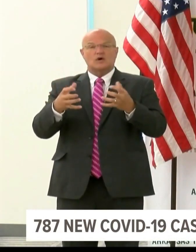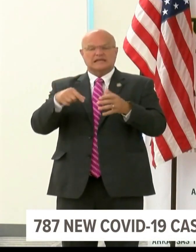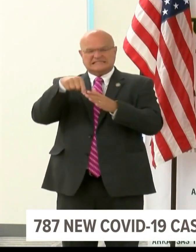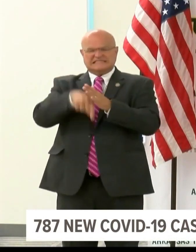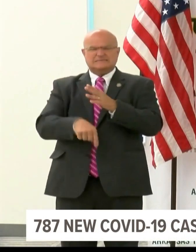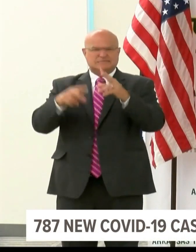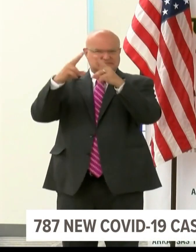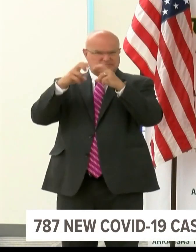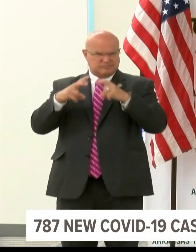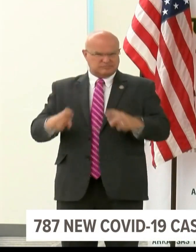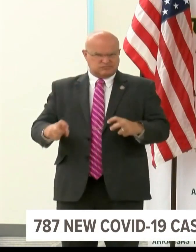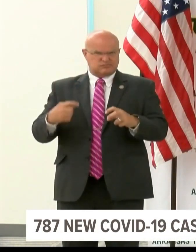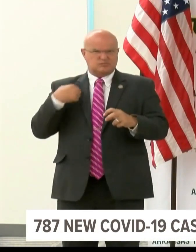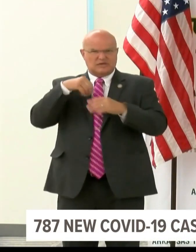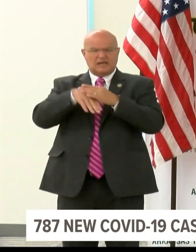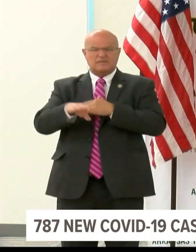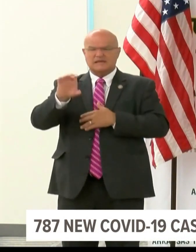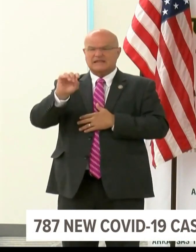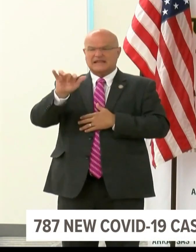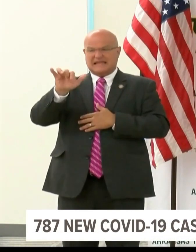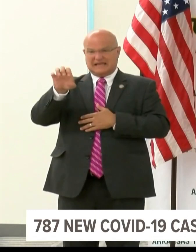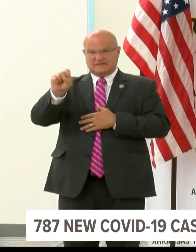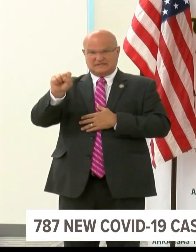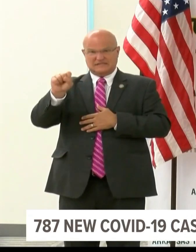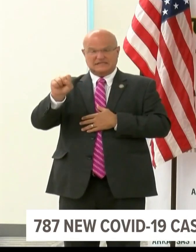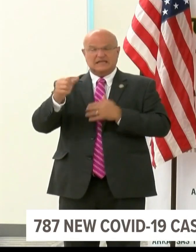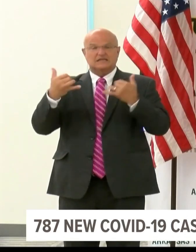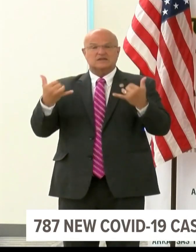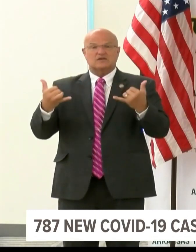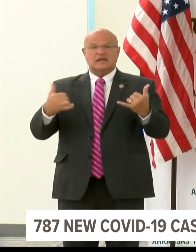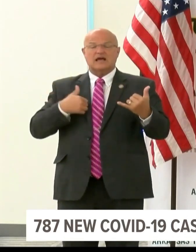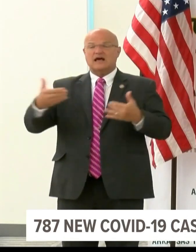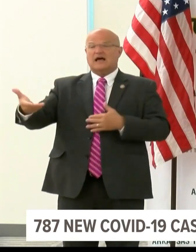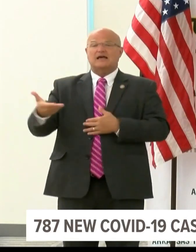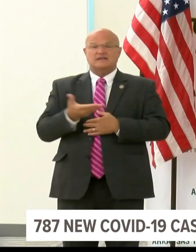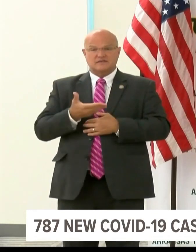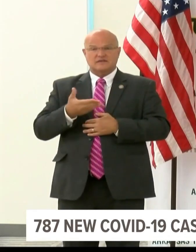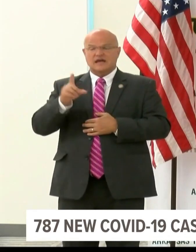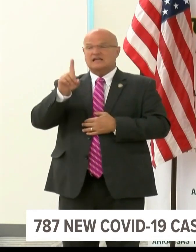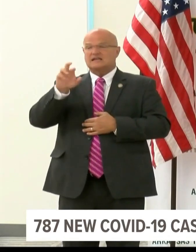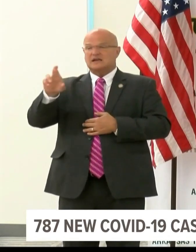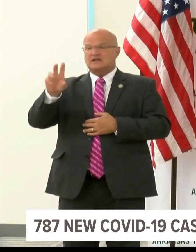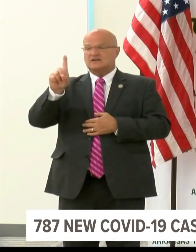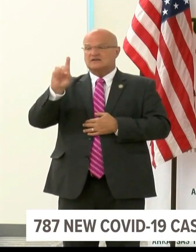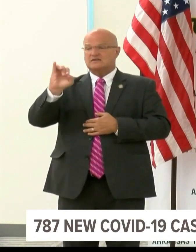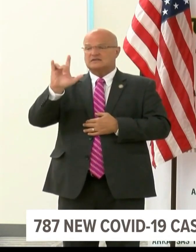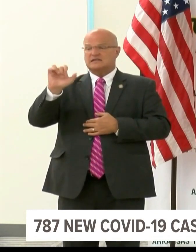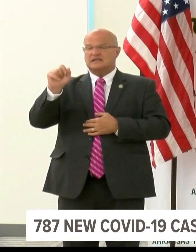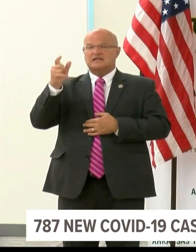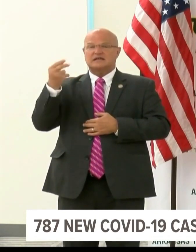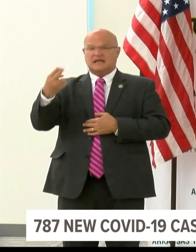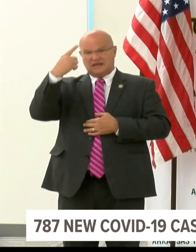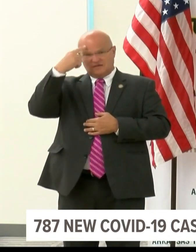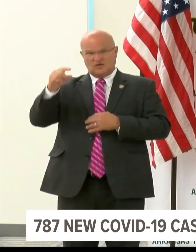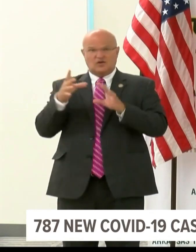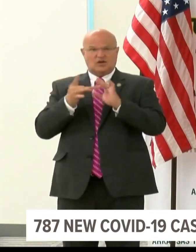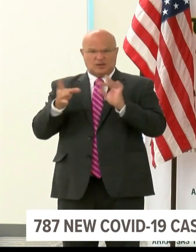deeper analysis as we come into the counties. And with that, I'll invite Dr. Dillahay for her comment.